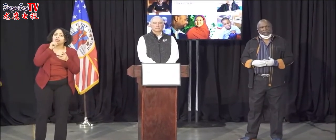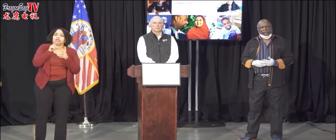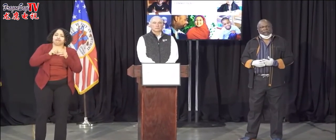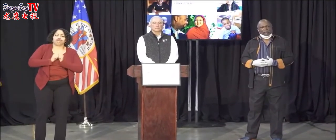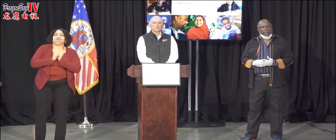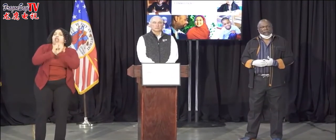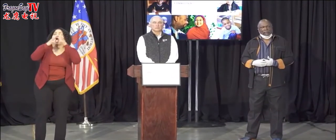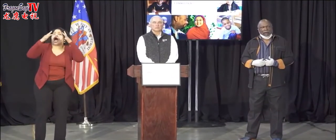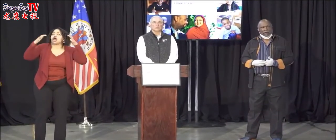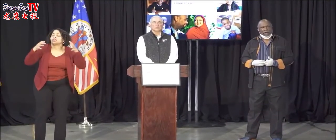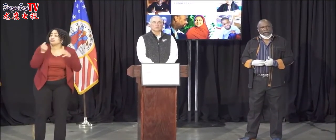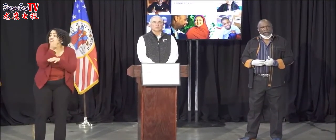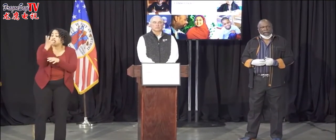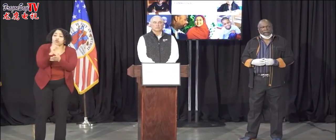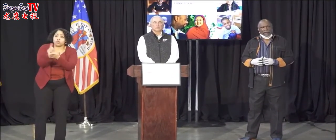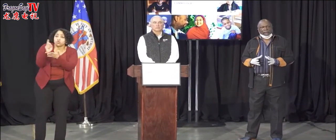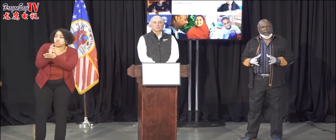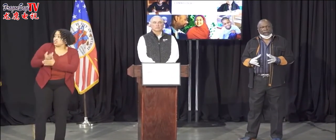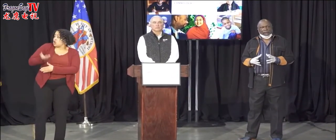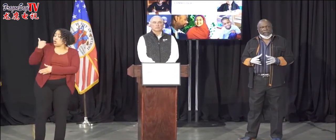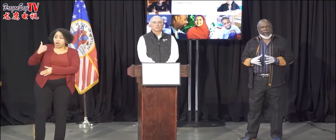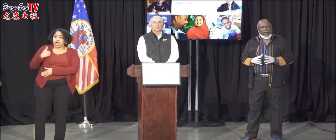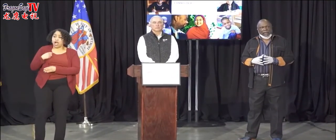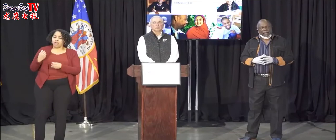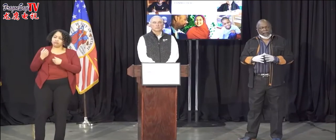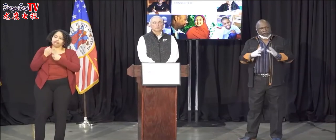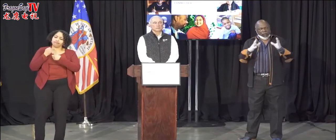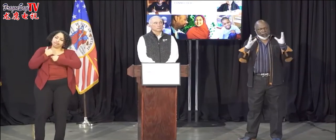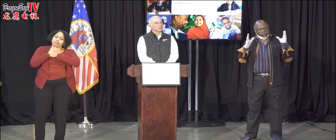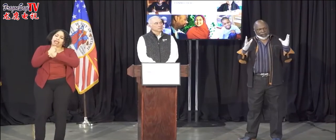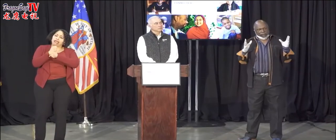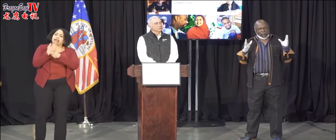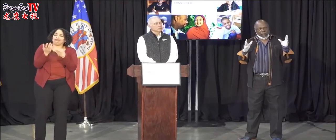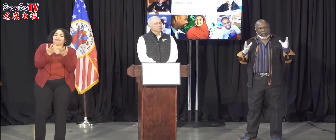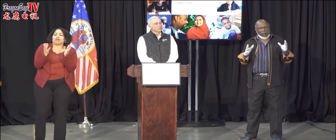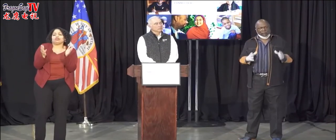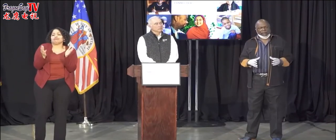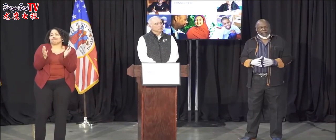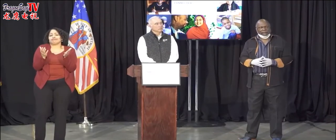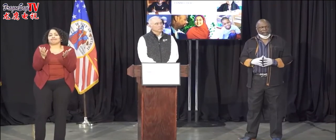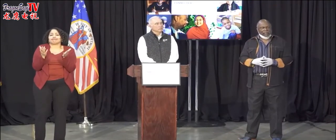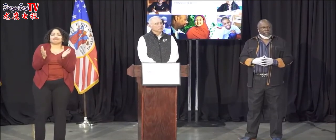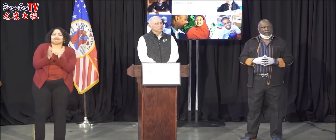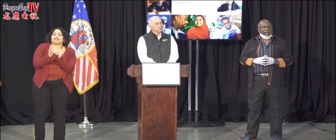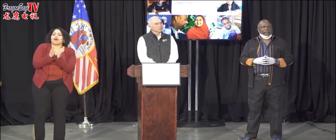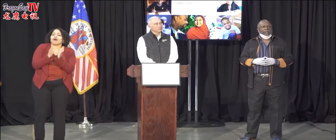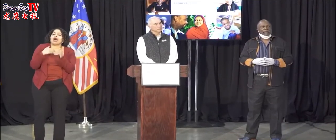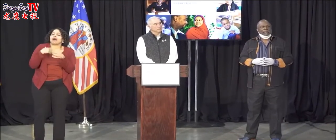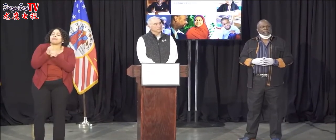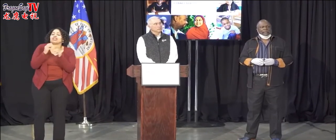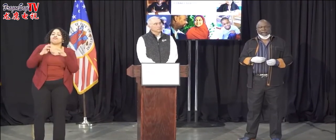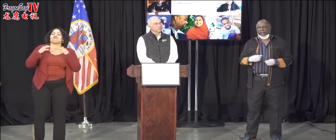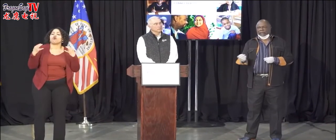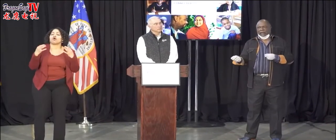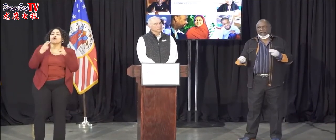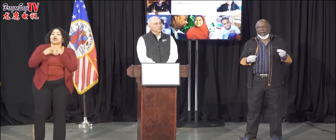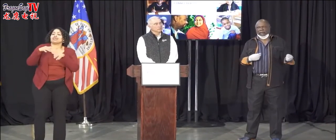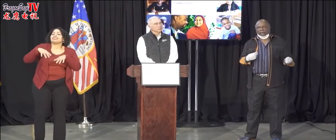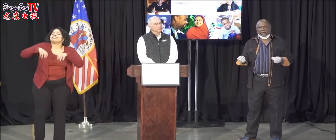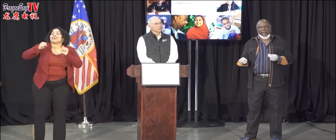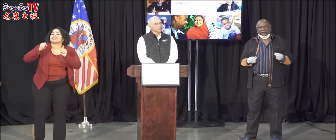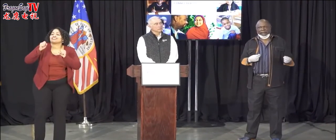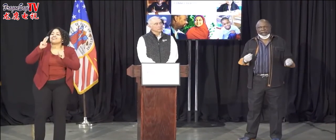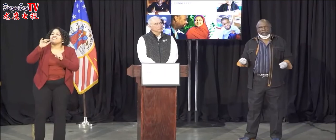blossomed. So several weeks ago, I put together a little performer called It Takes a Village. And I just